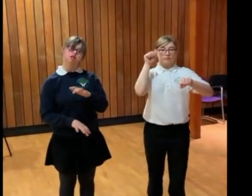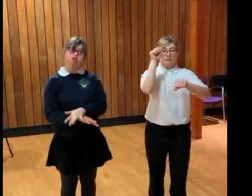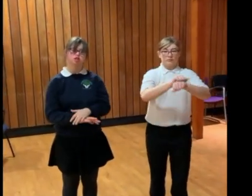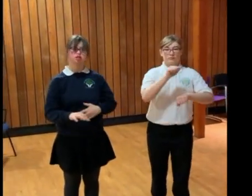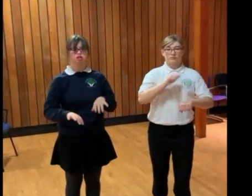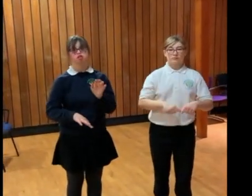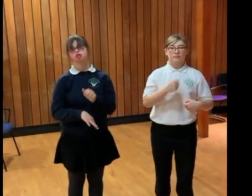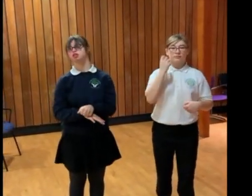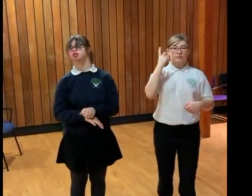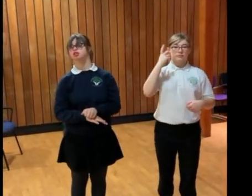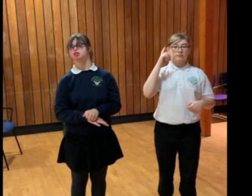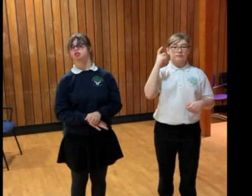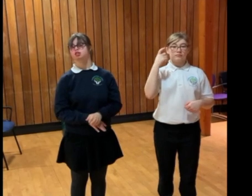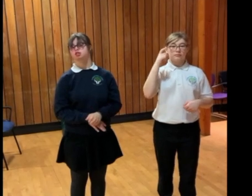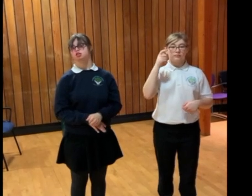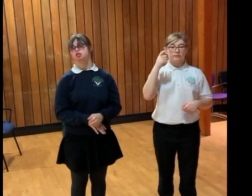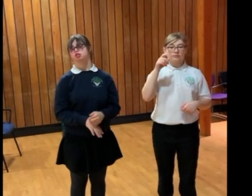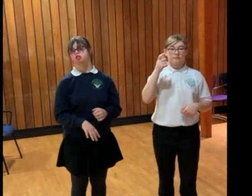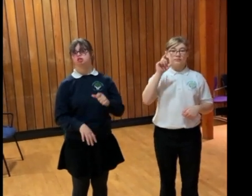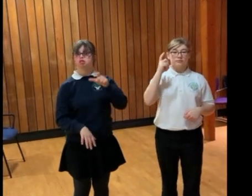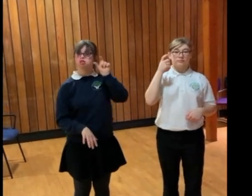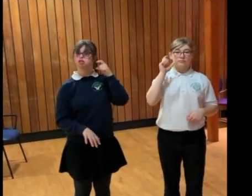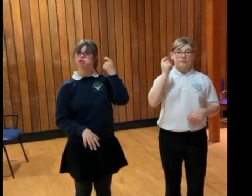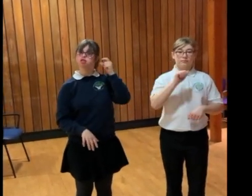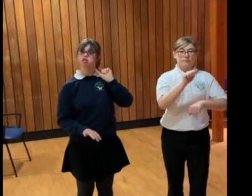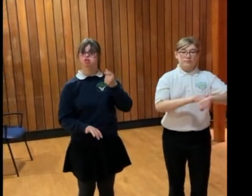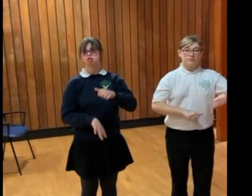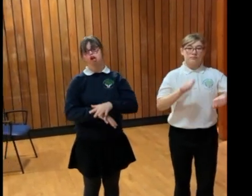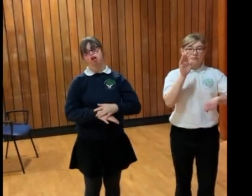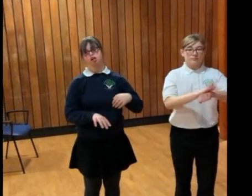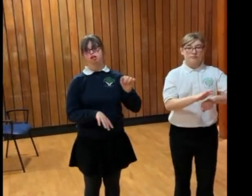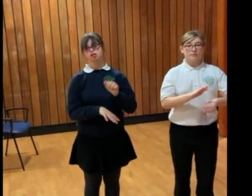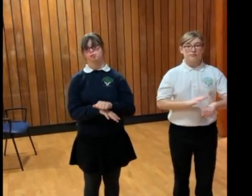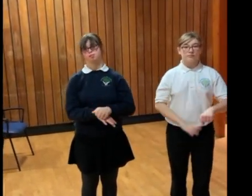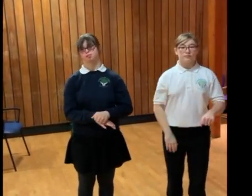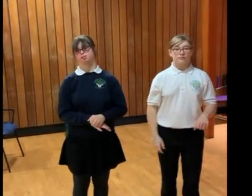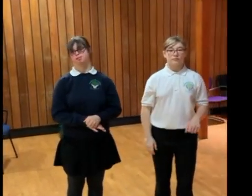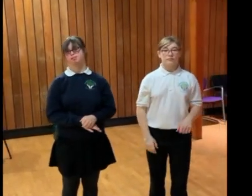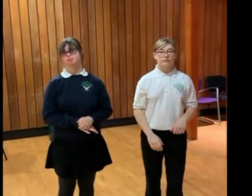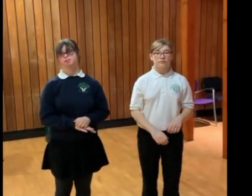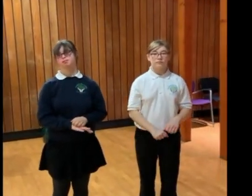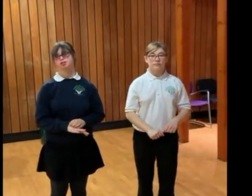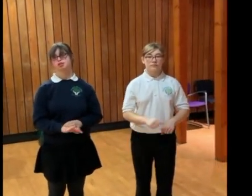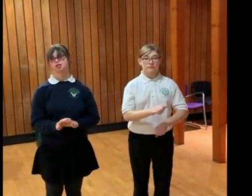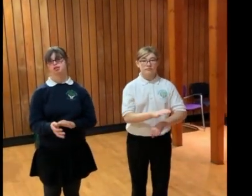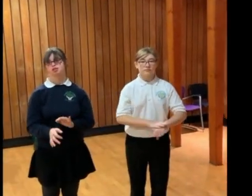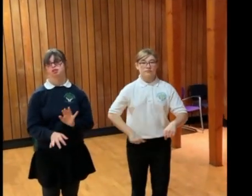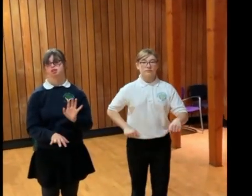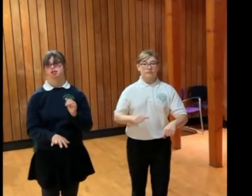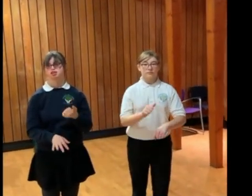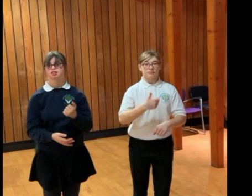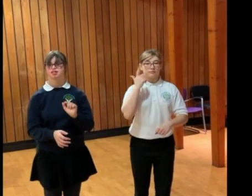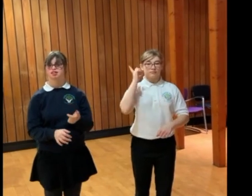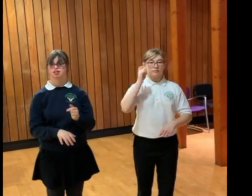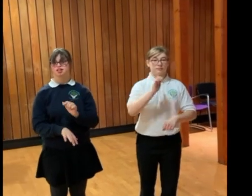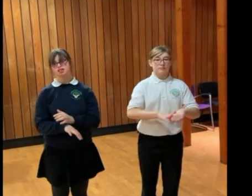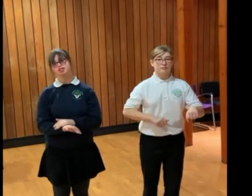Merry Christmas. I want to wish you a Merry Christmas. I want to wish you a Merry Christmas from